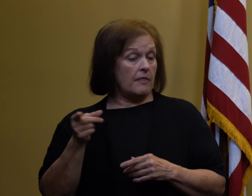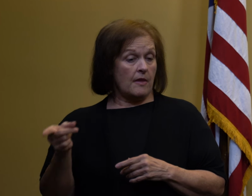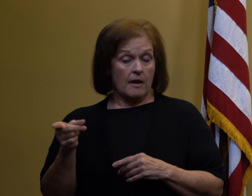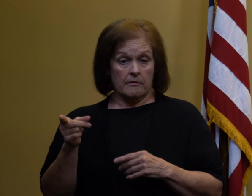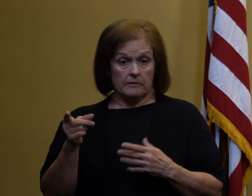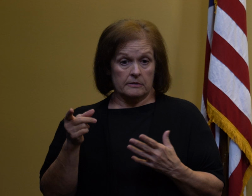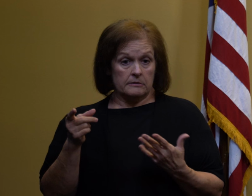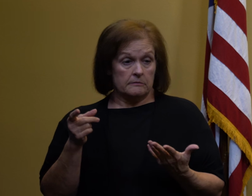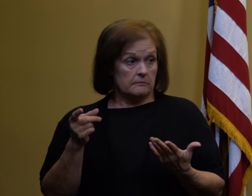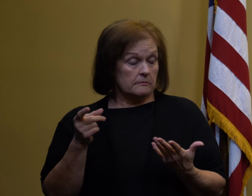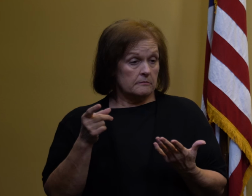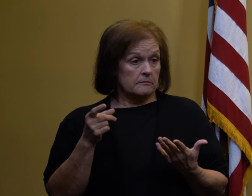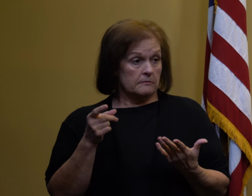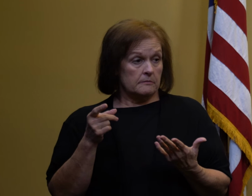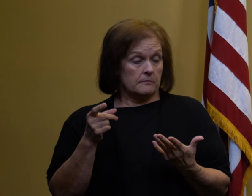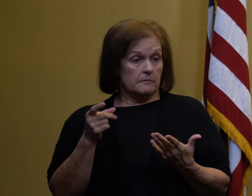further, I would say, than